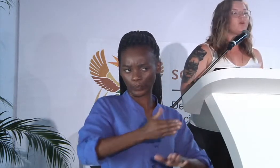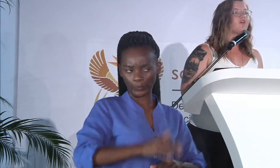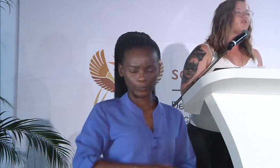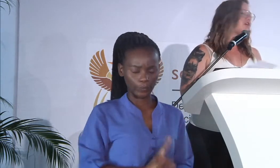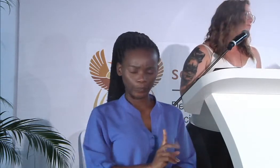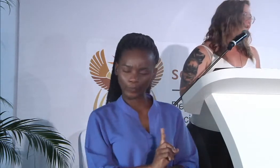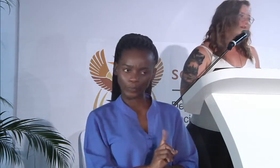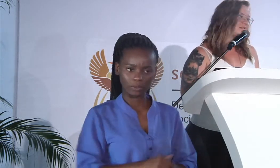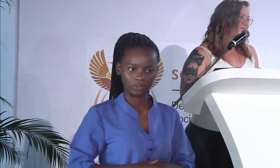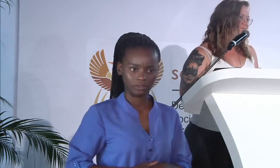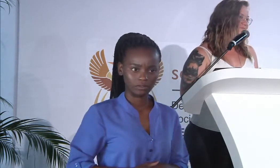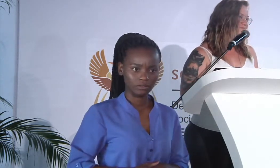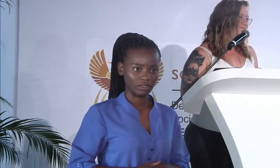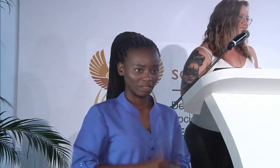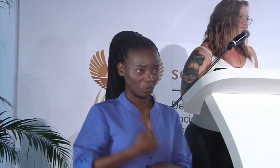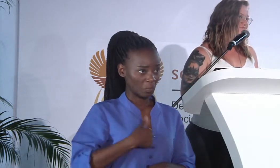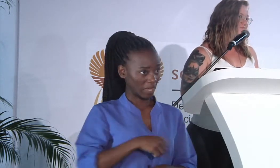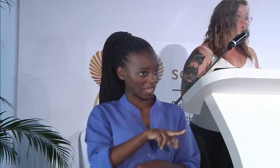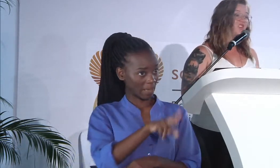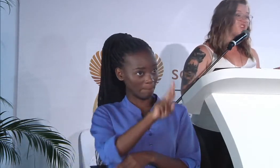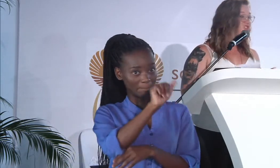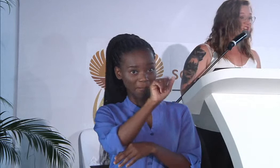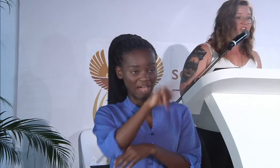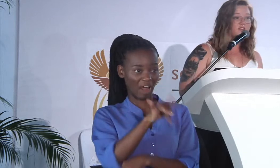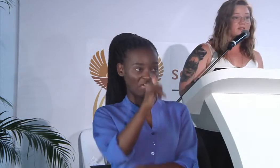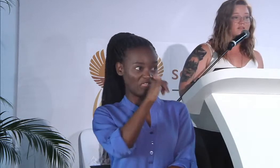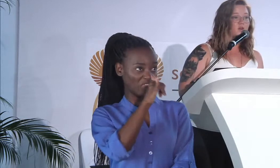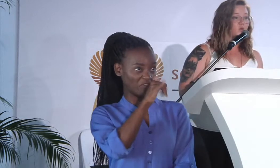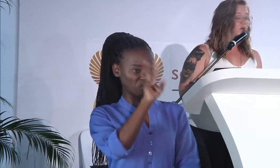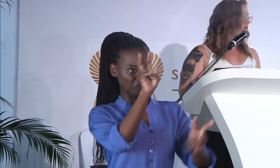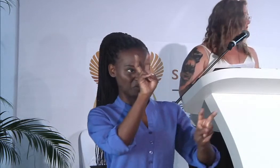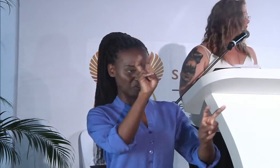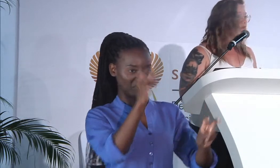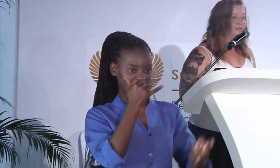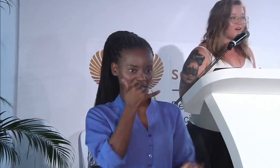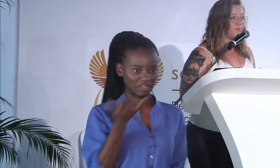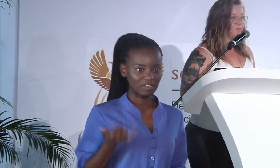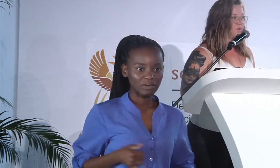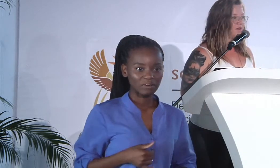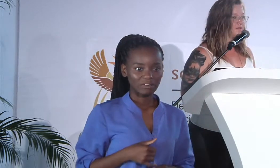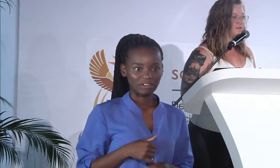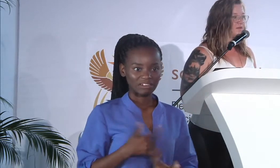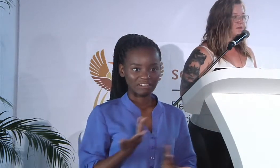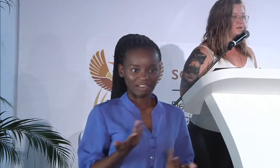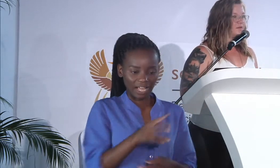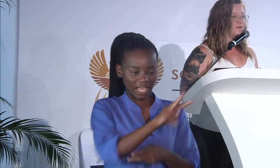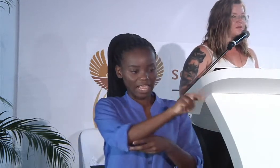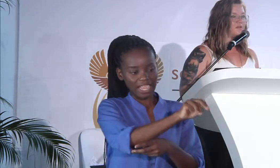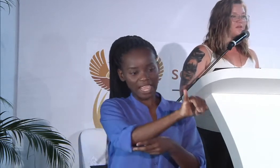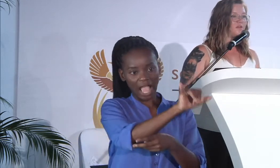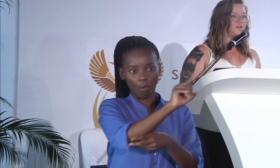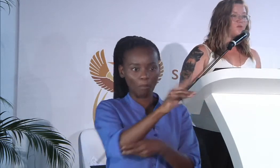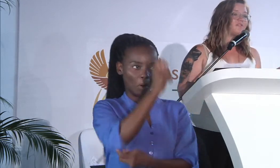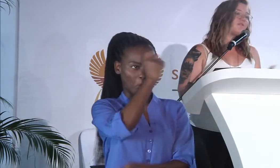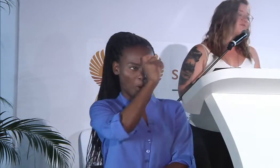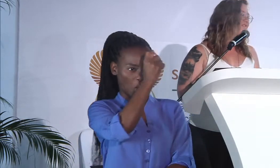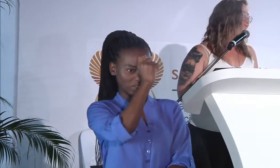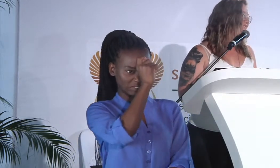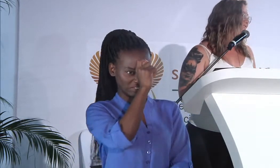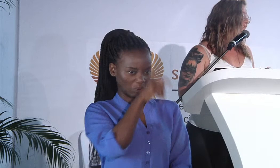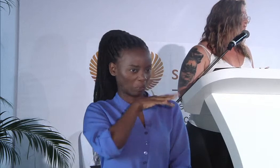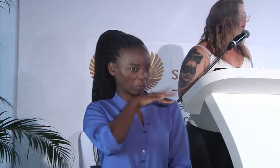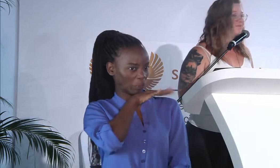We are not paras. We are not junkies. We're not Nyape boys. We're